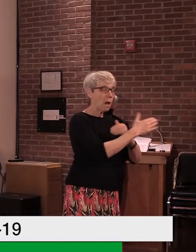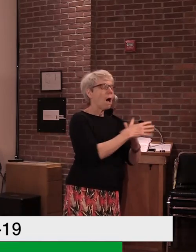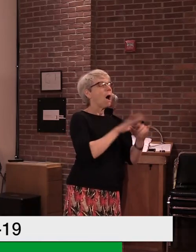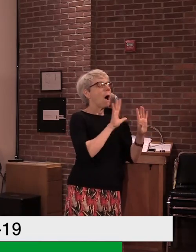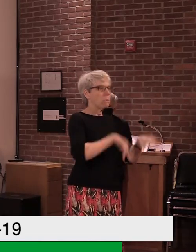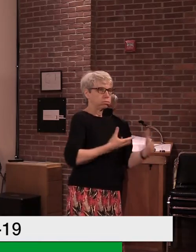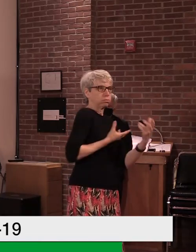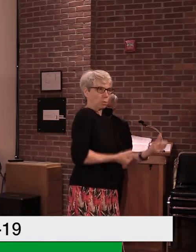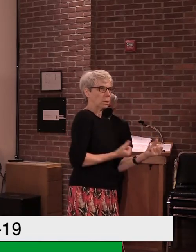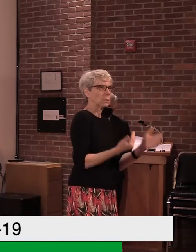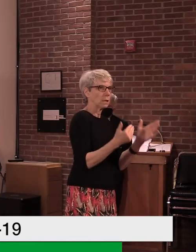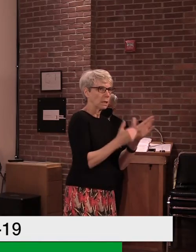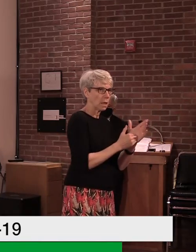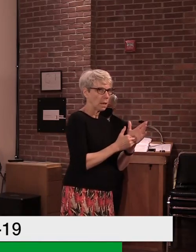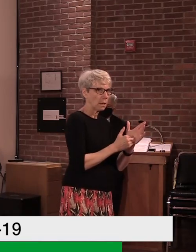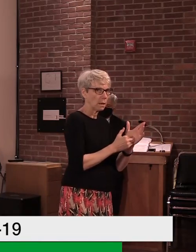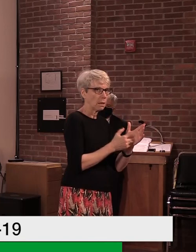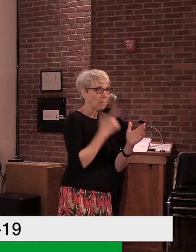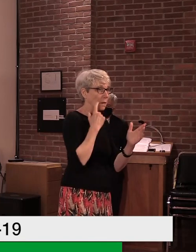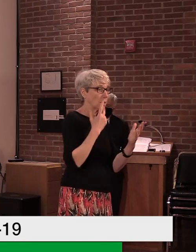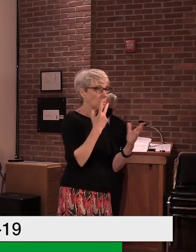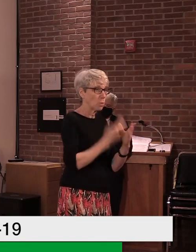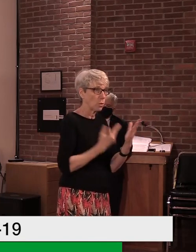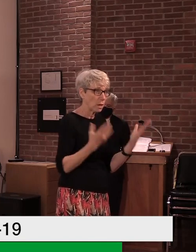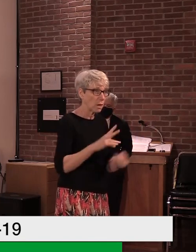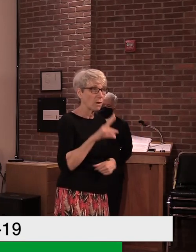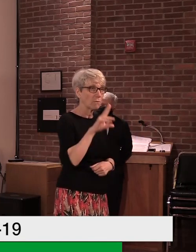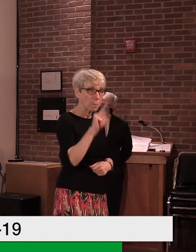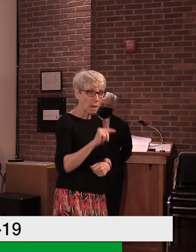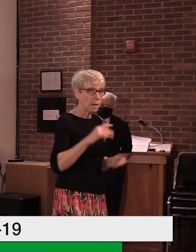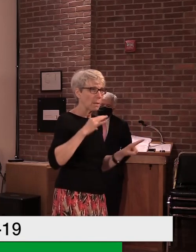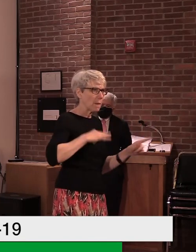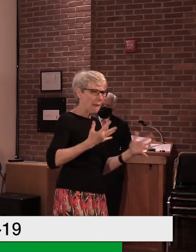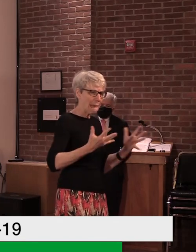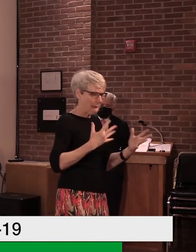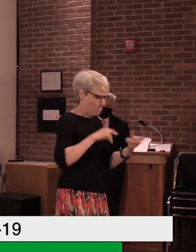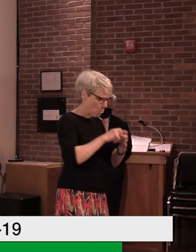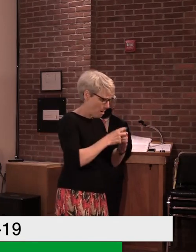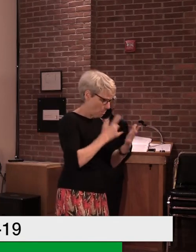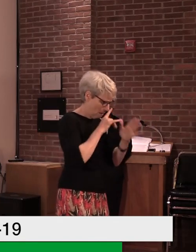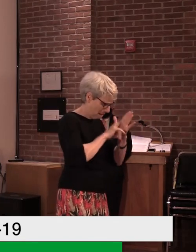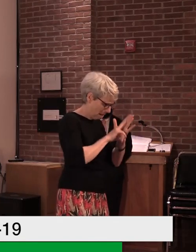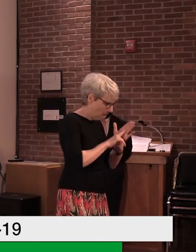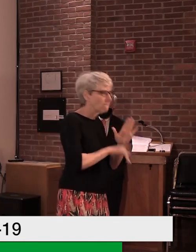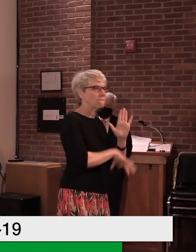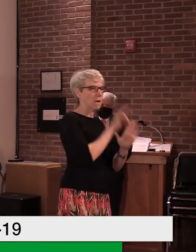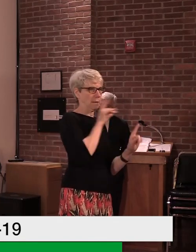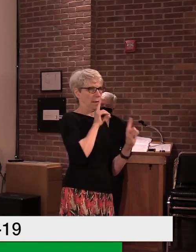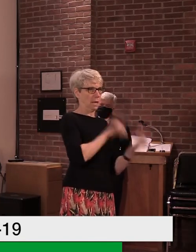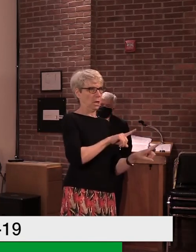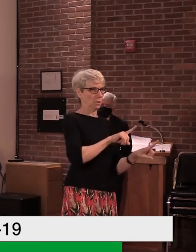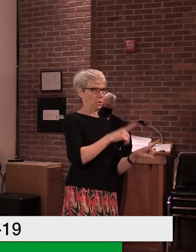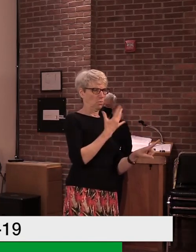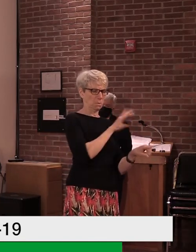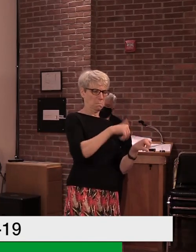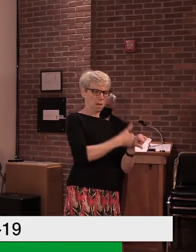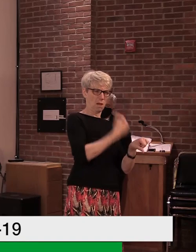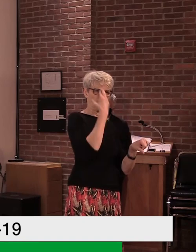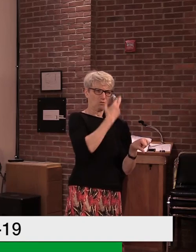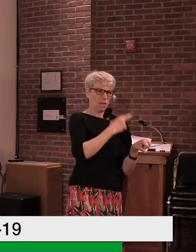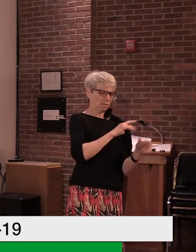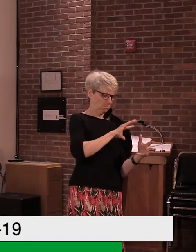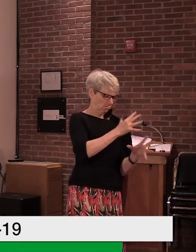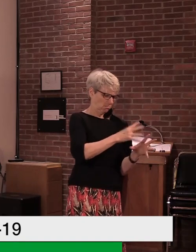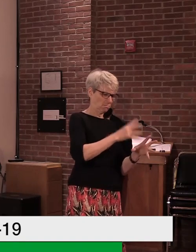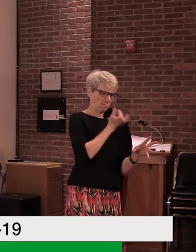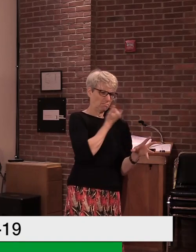well, that we'll get some clarity and definition about that, because again, I do